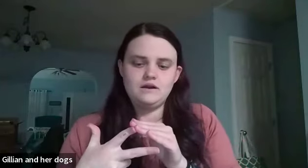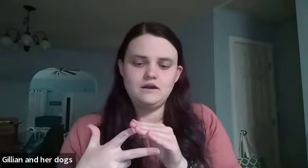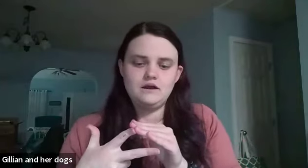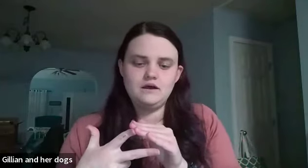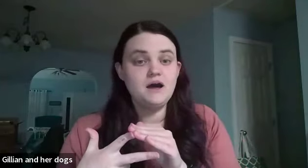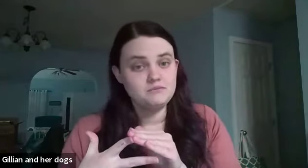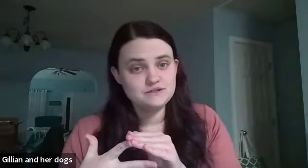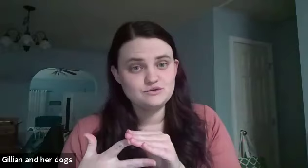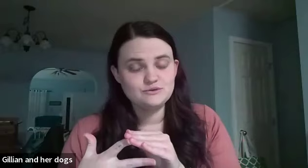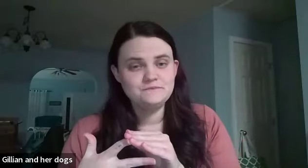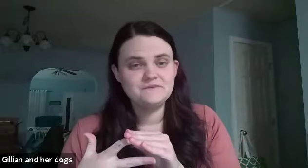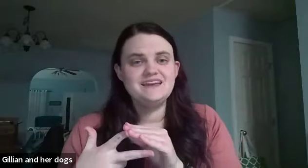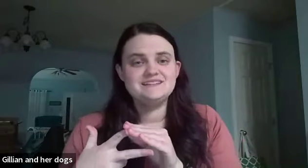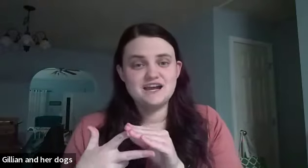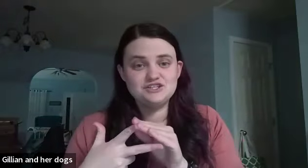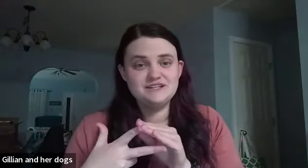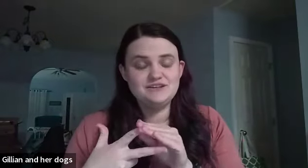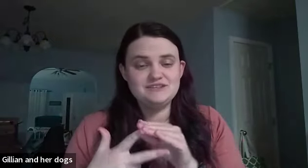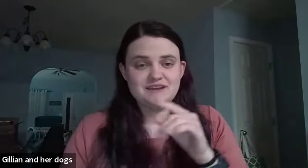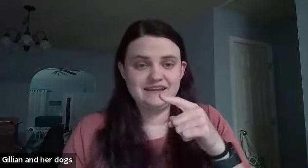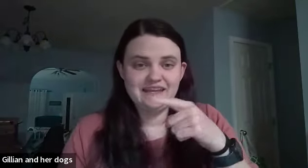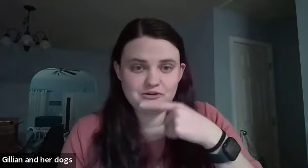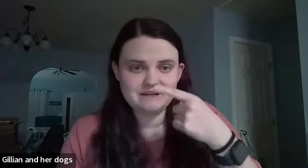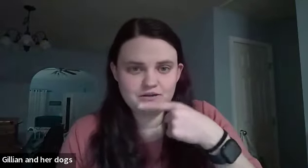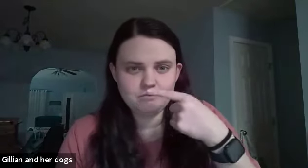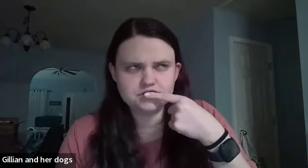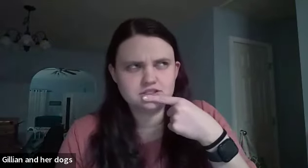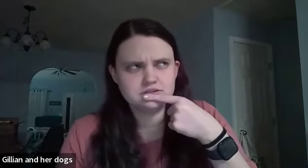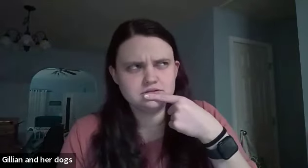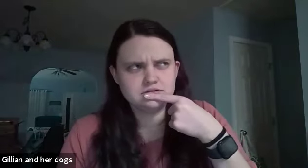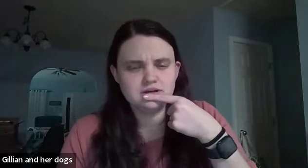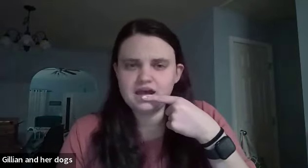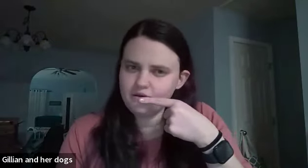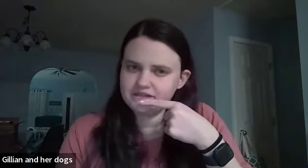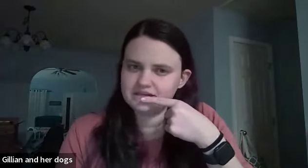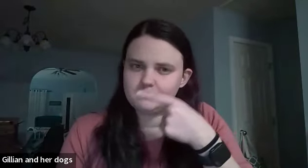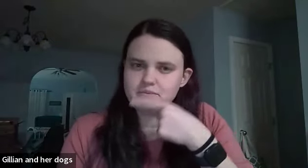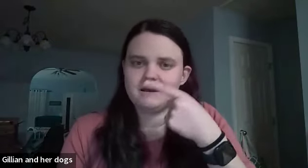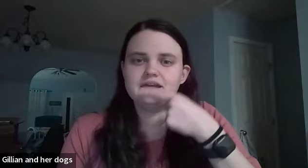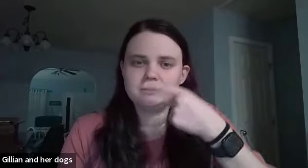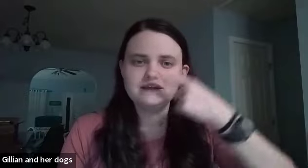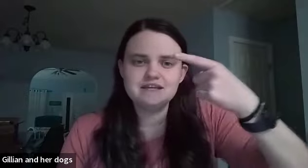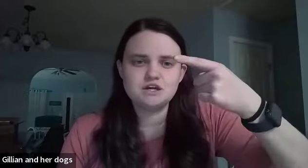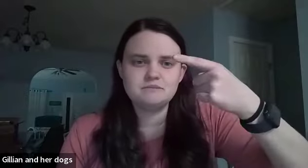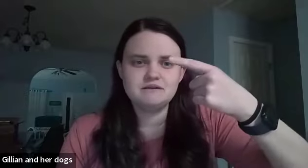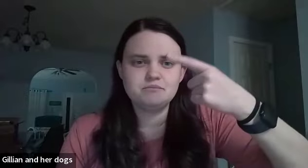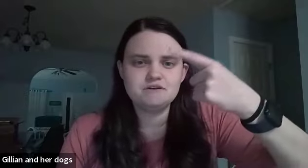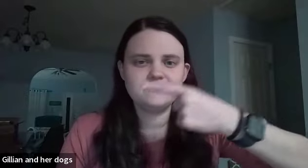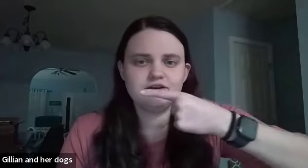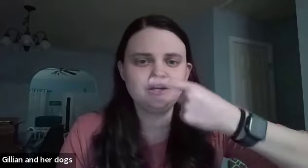for public school is actually the sign hearing, which I thought we did, but we may not. Hearing is going to be a pointer finger, and